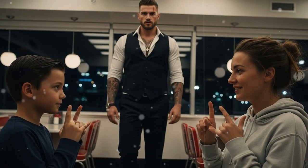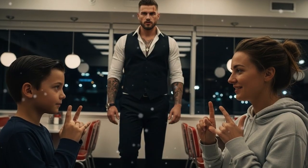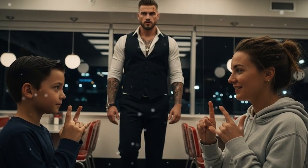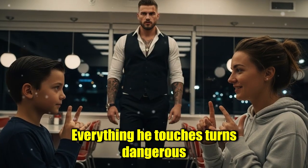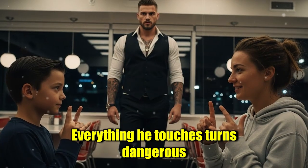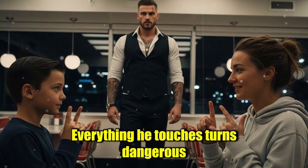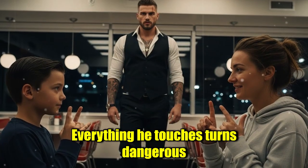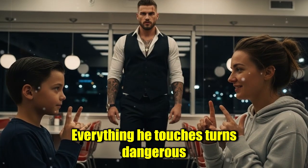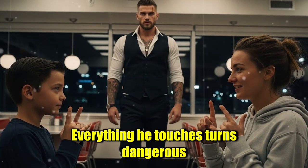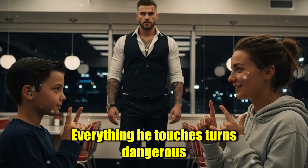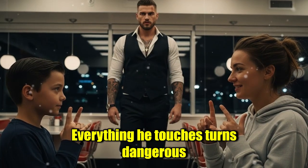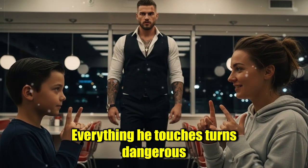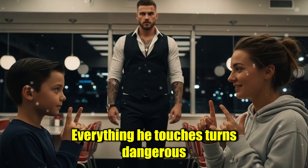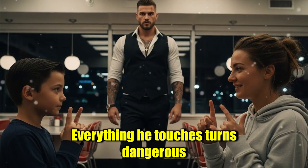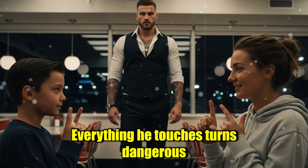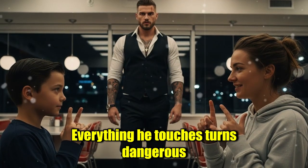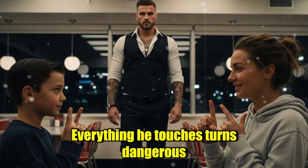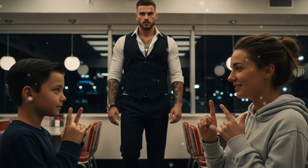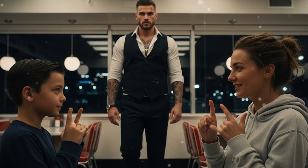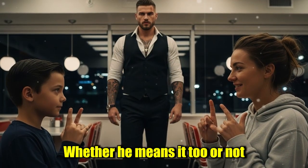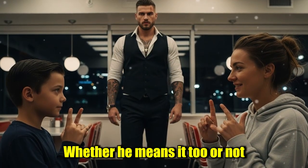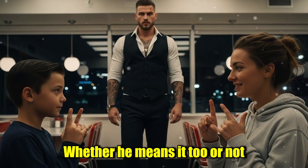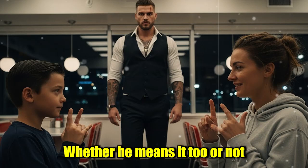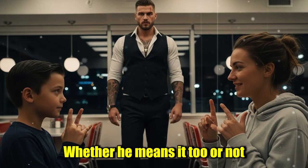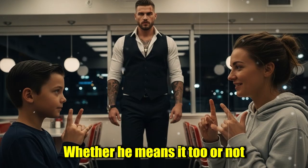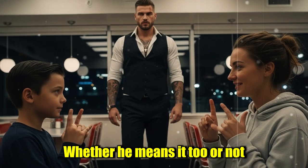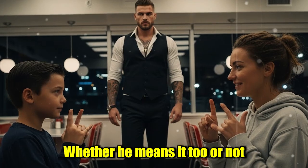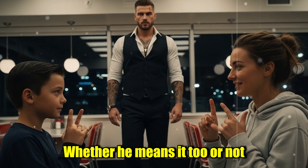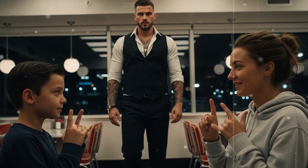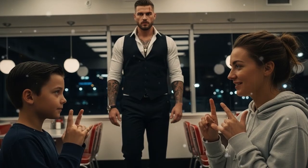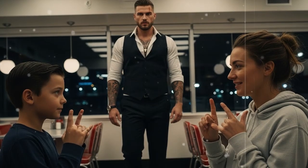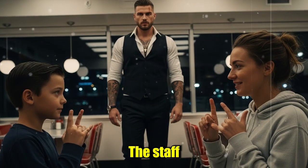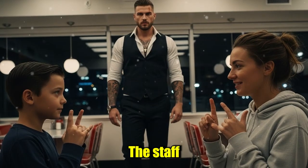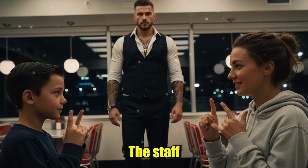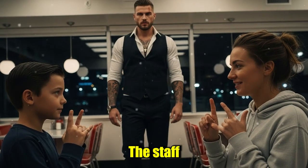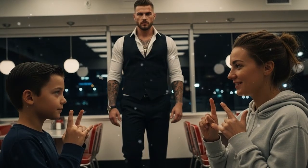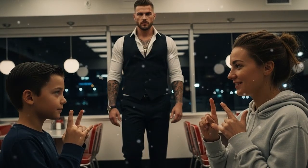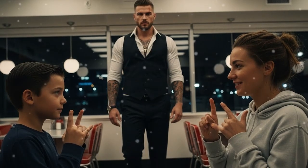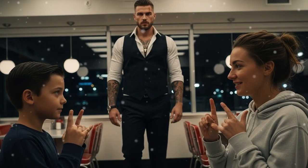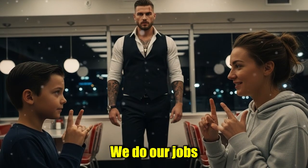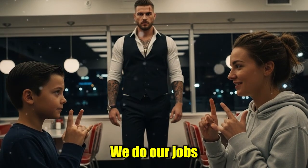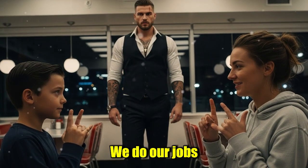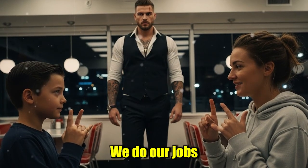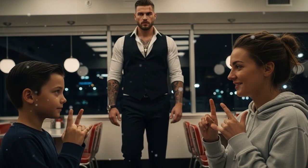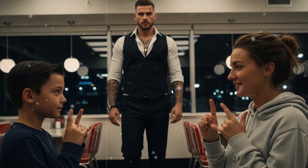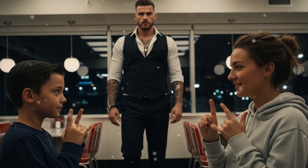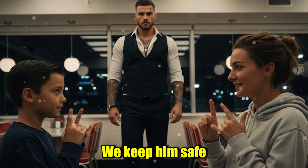miss. Everything he touches turns dangerous, whether he means it to or not. The staff. We do our jobs. We